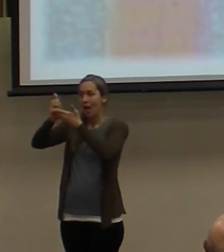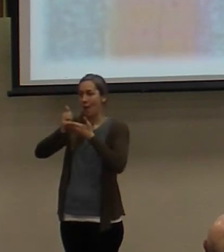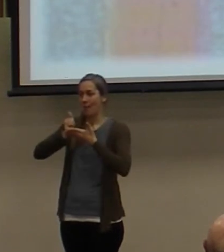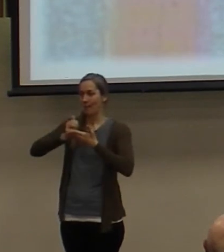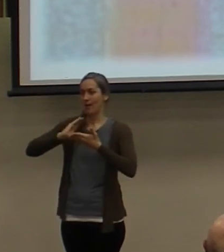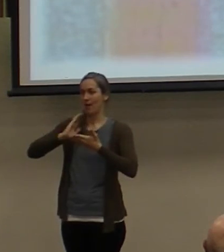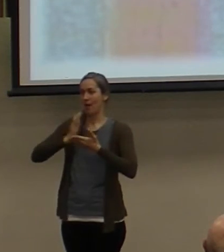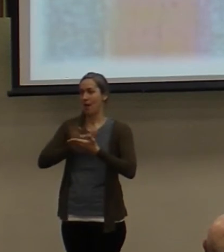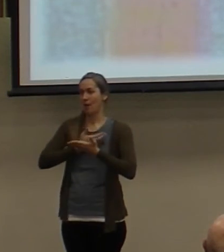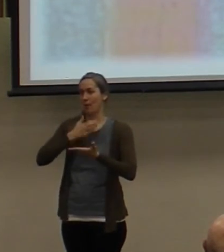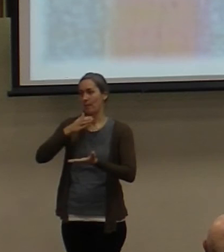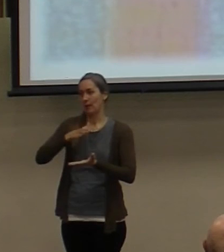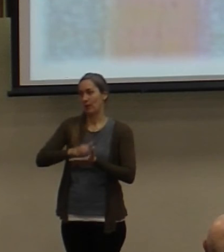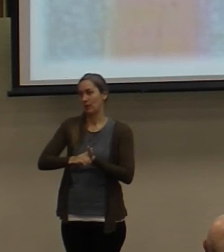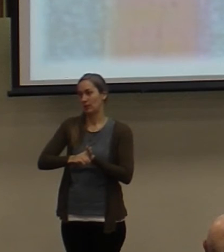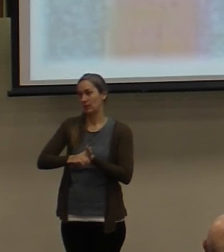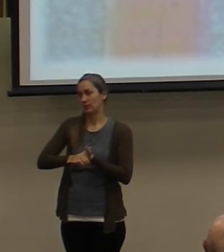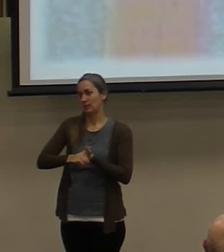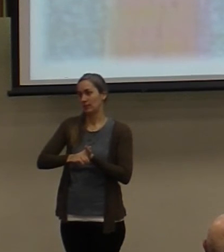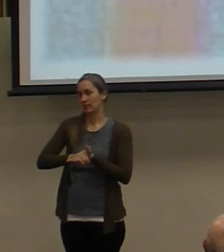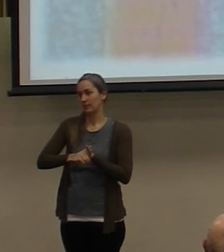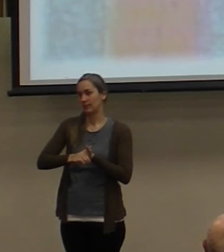marriages.